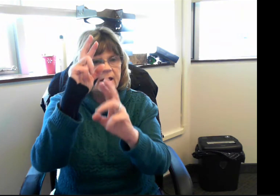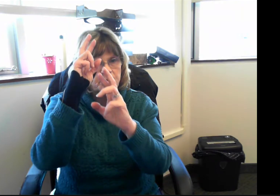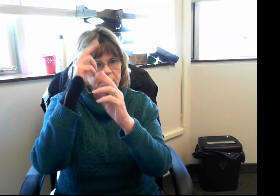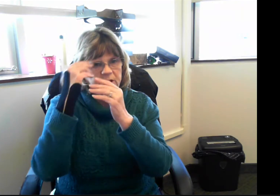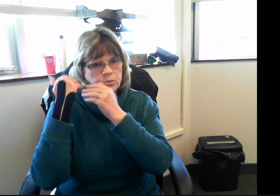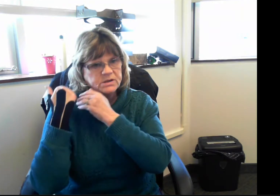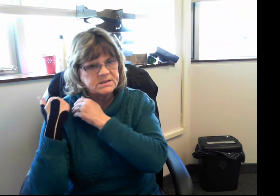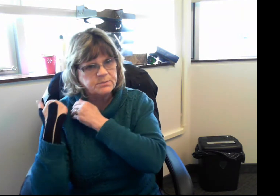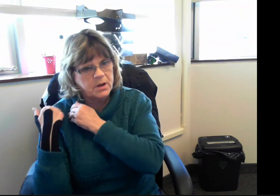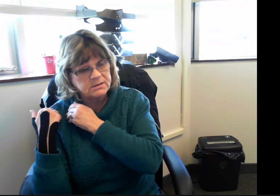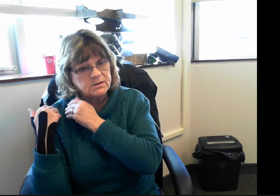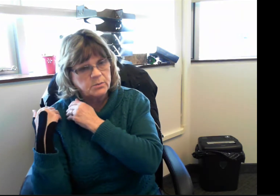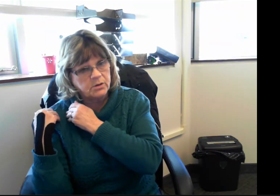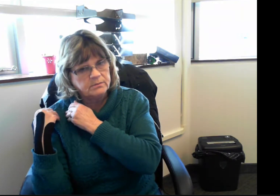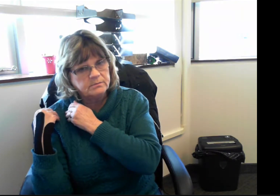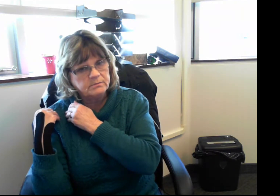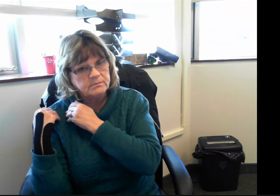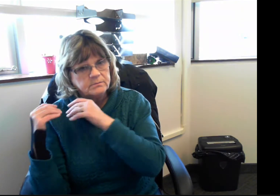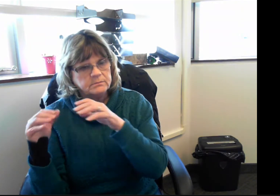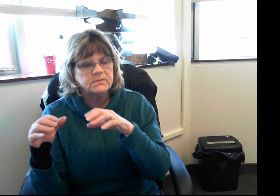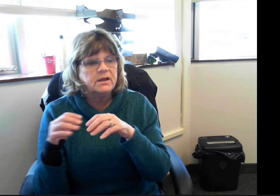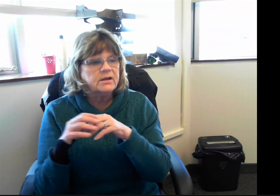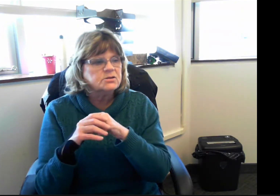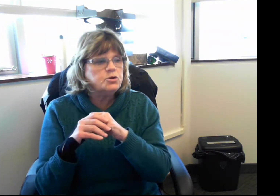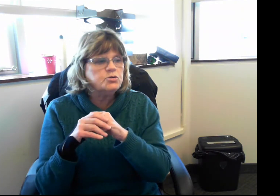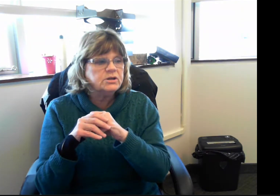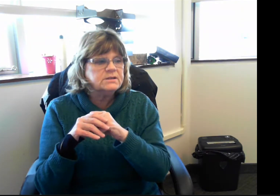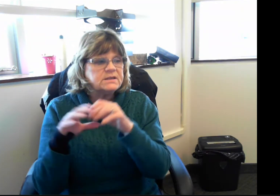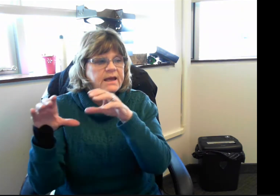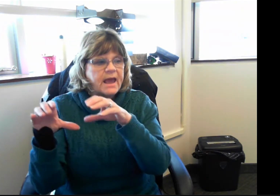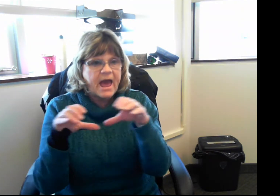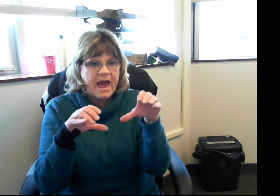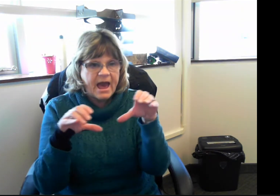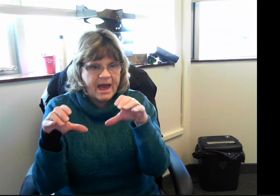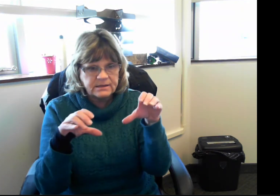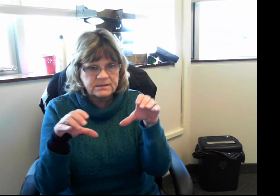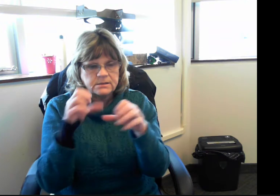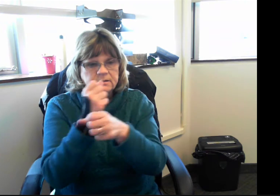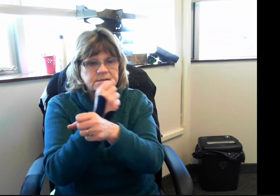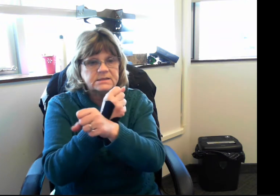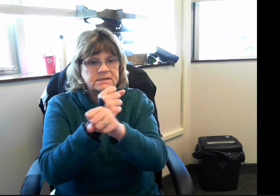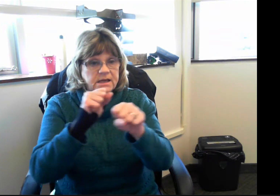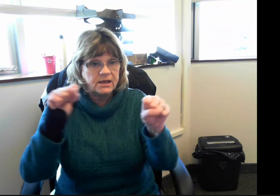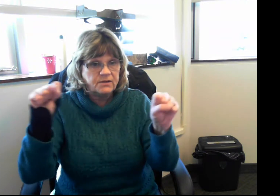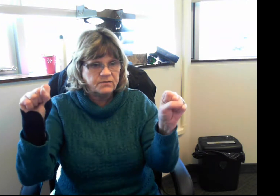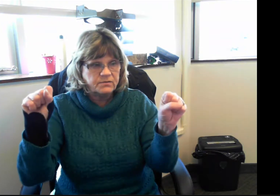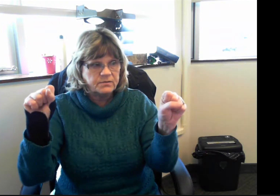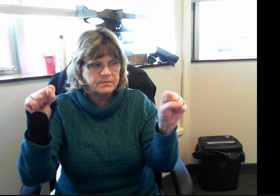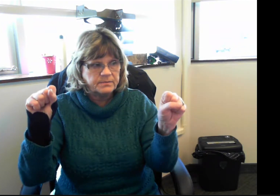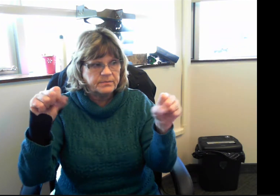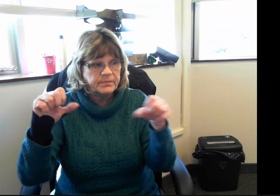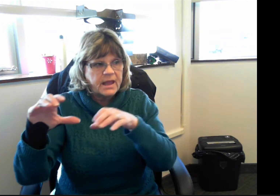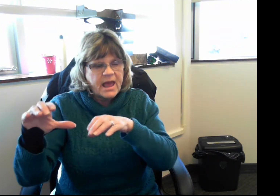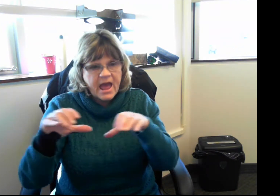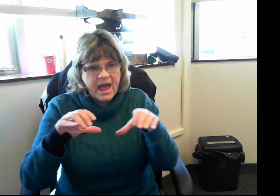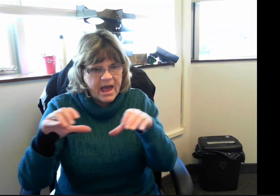and be responsible. So you could say act safe,